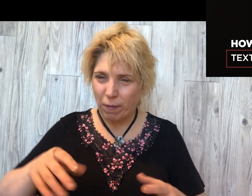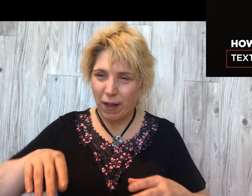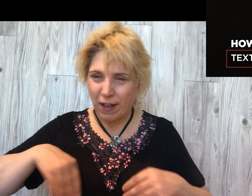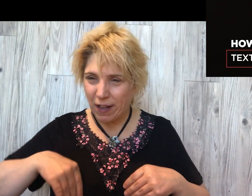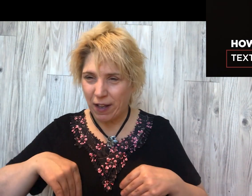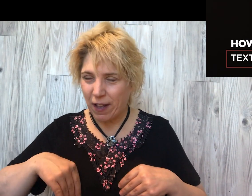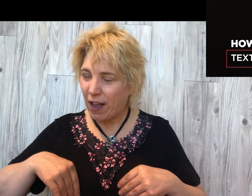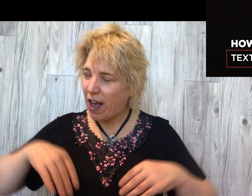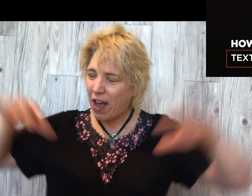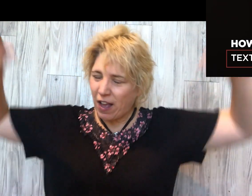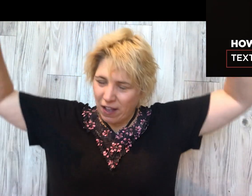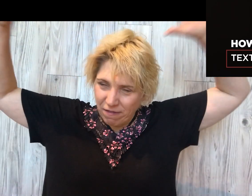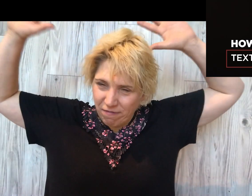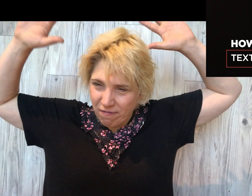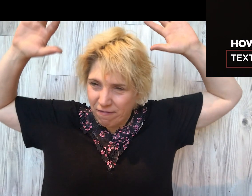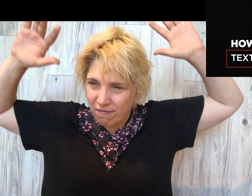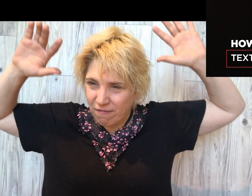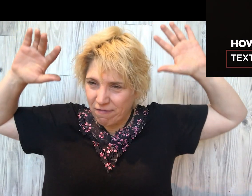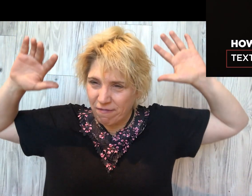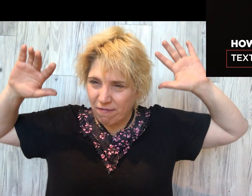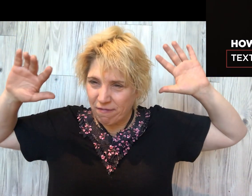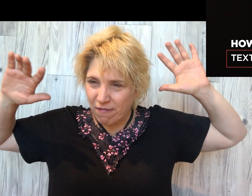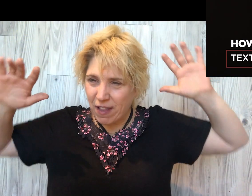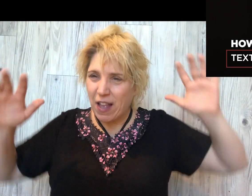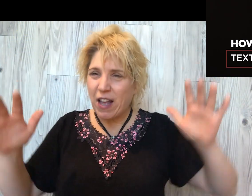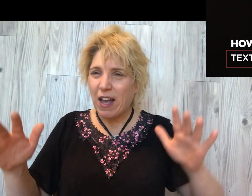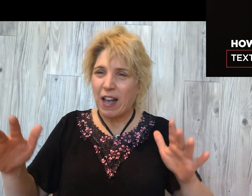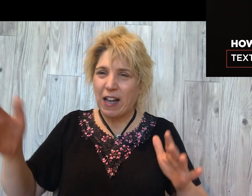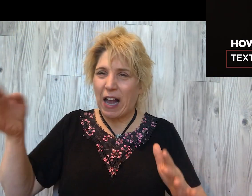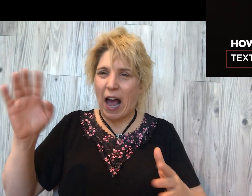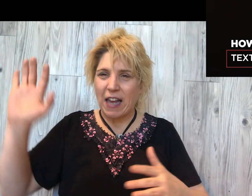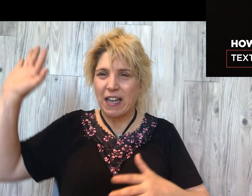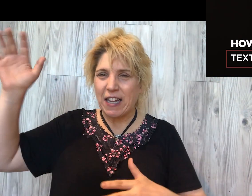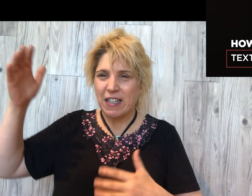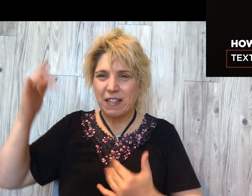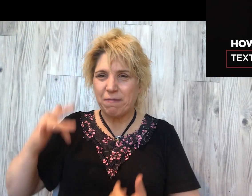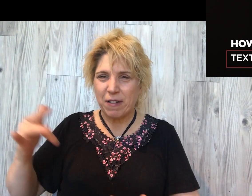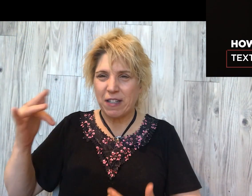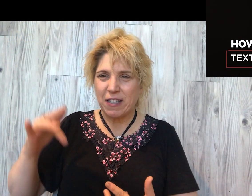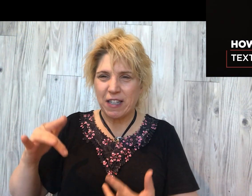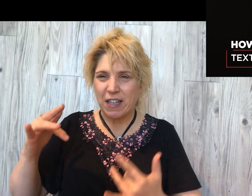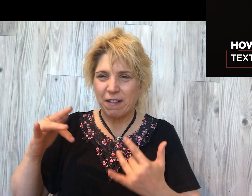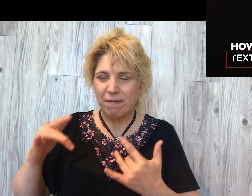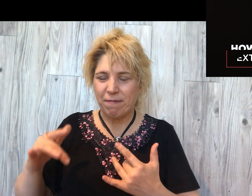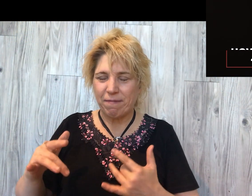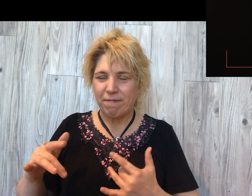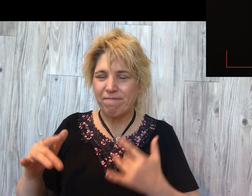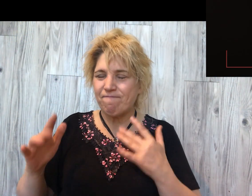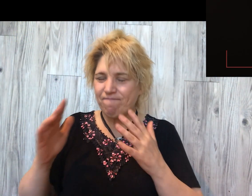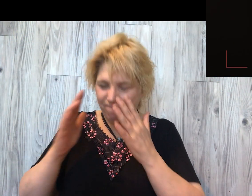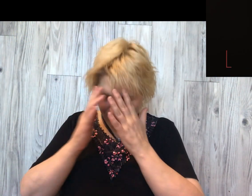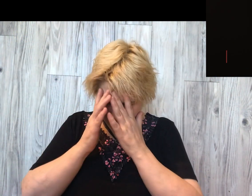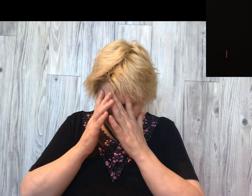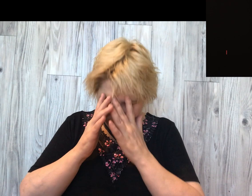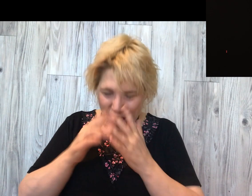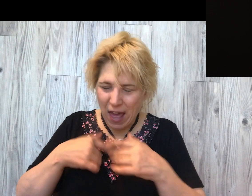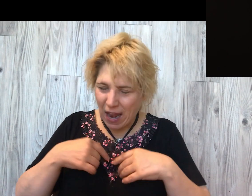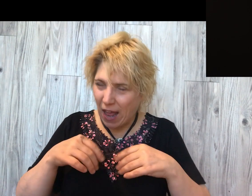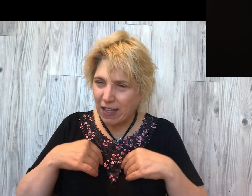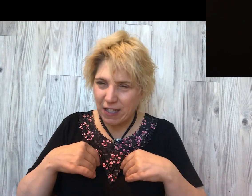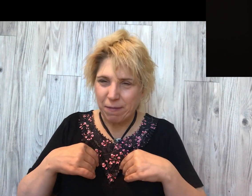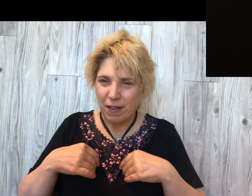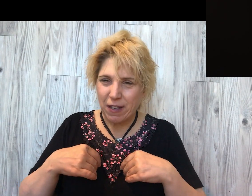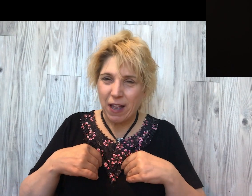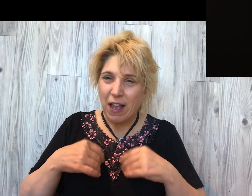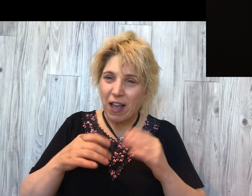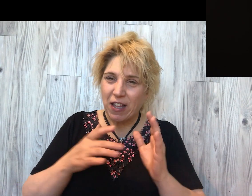receive with open hands the mercy of God. I sure need it, and I accept it in the